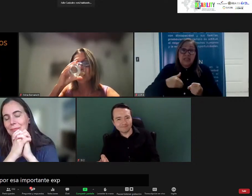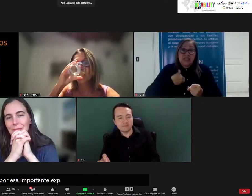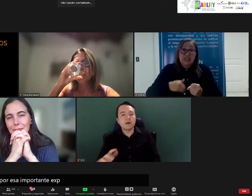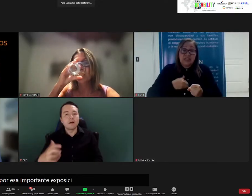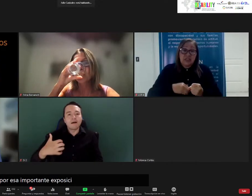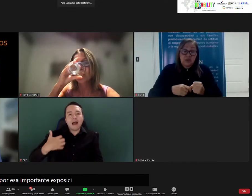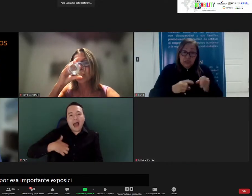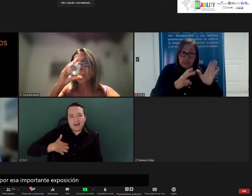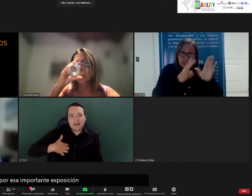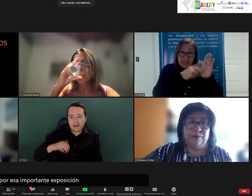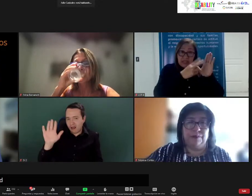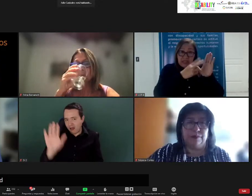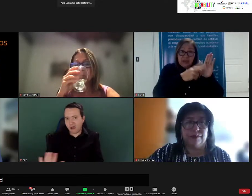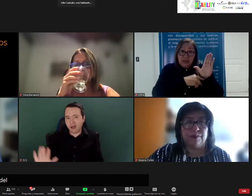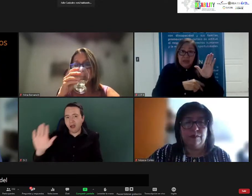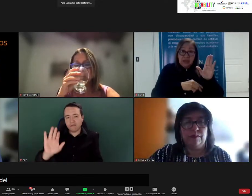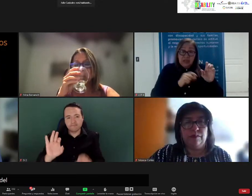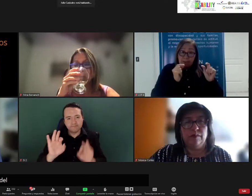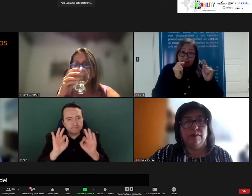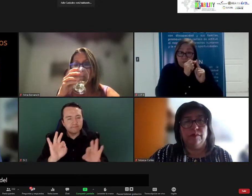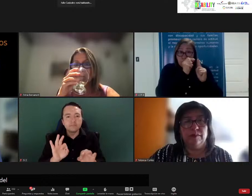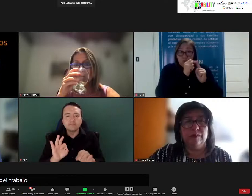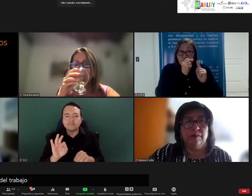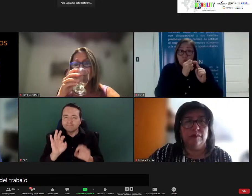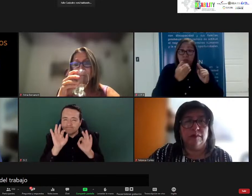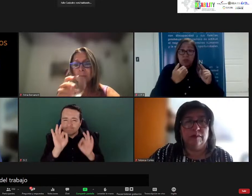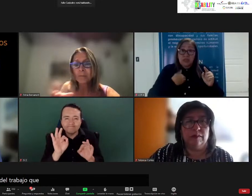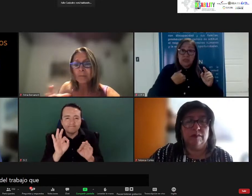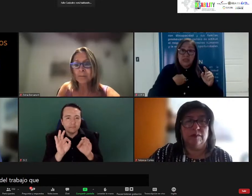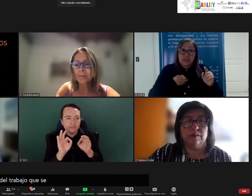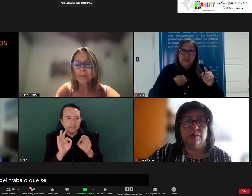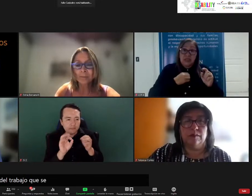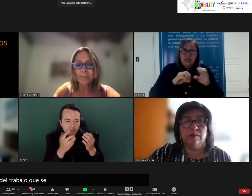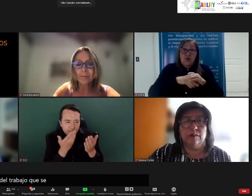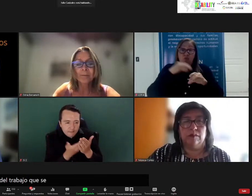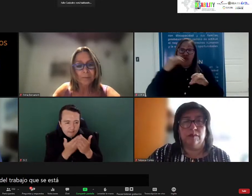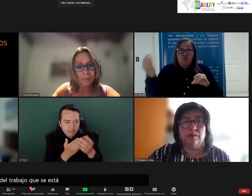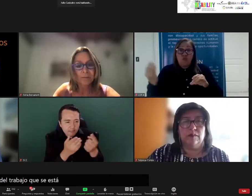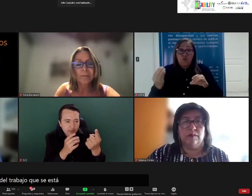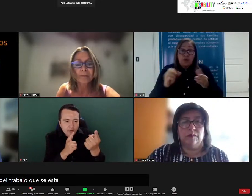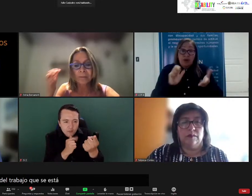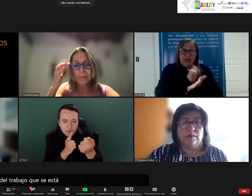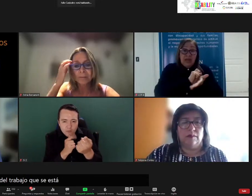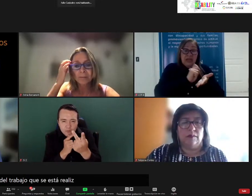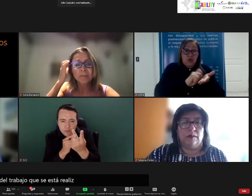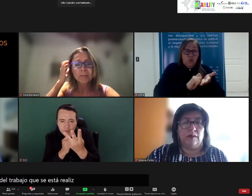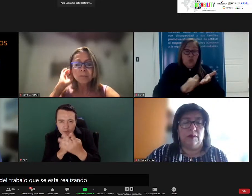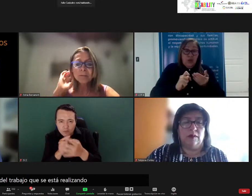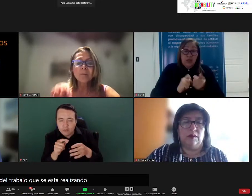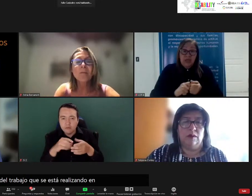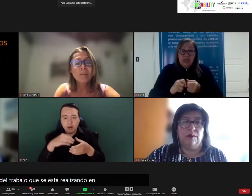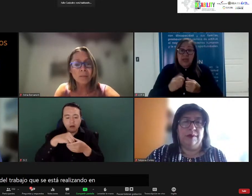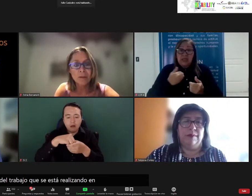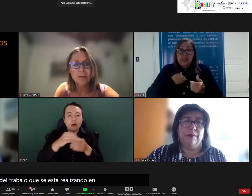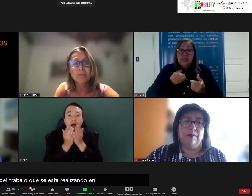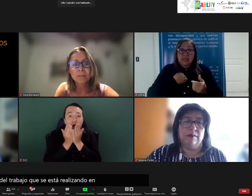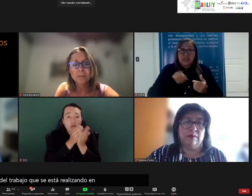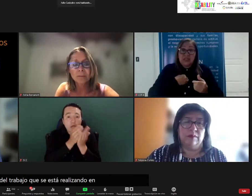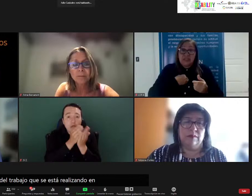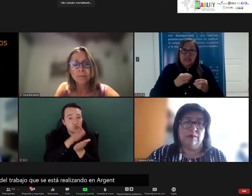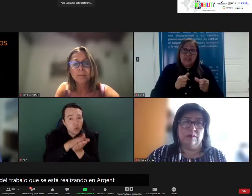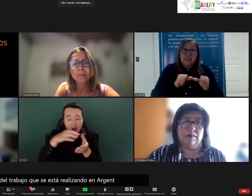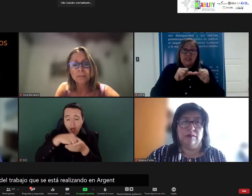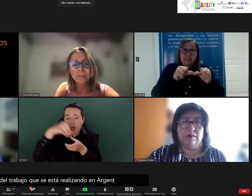in argentina this precise identification of those who are outside of school